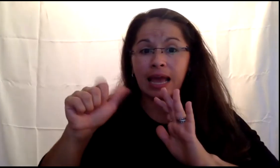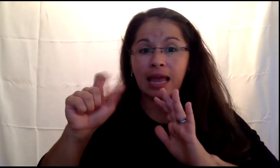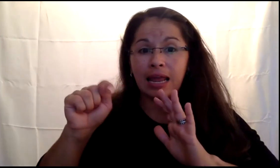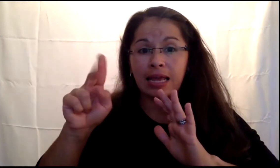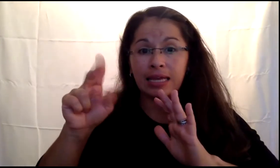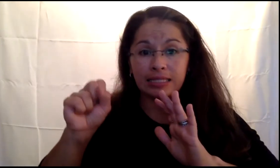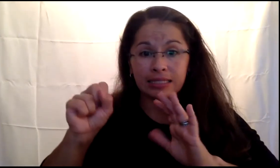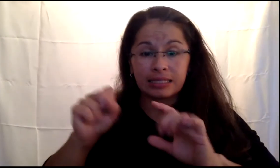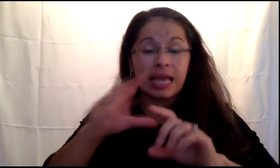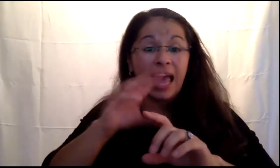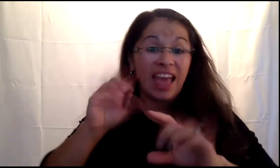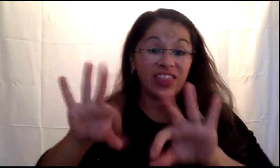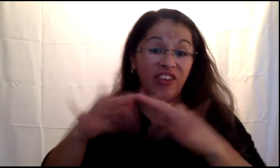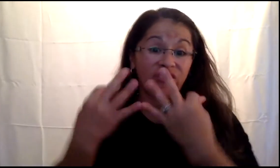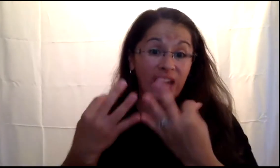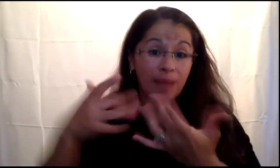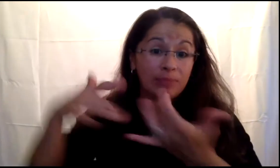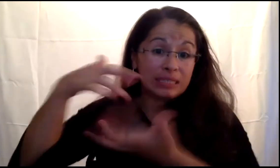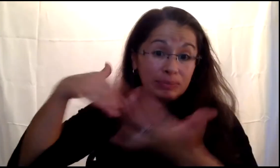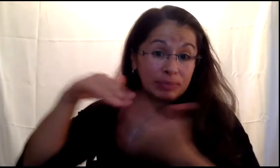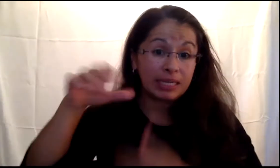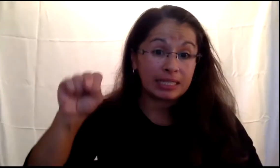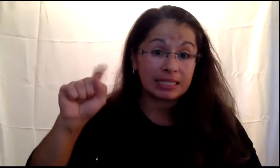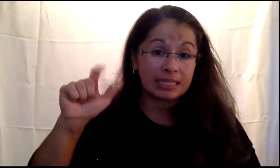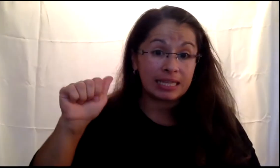and or types of career paths.